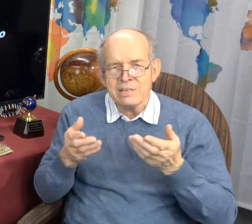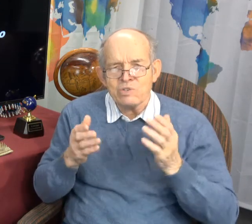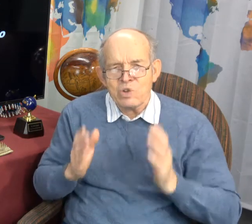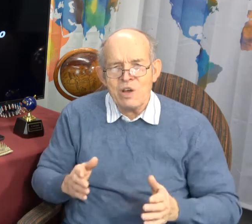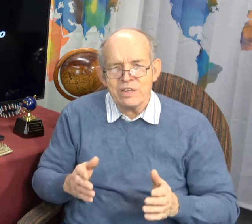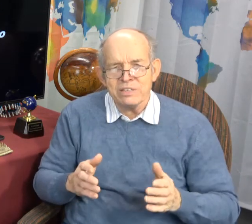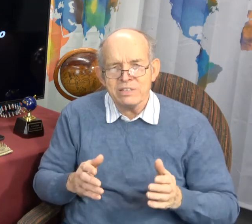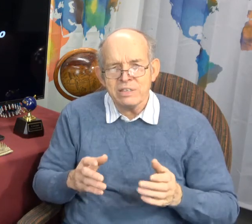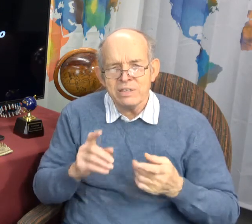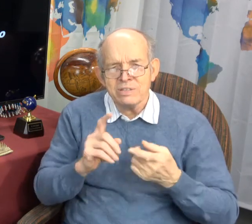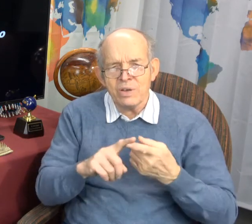Seven. Two.